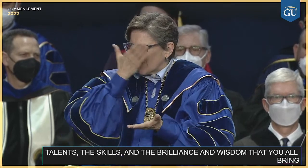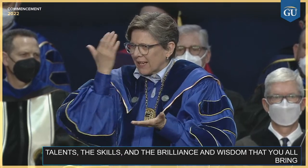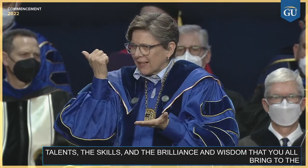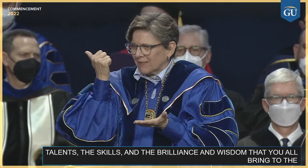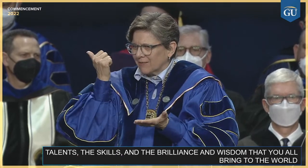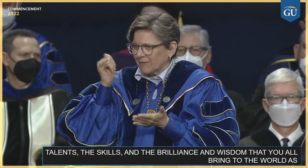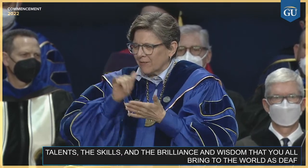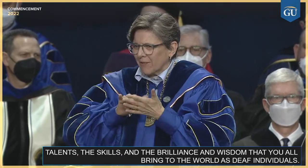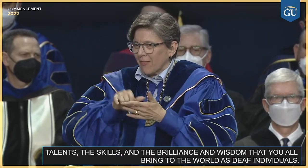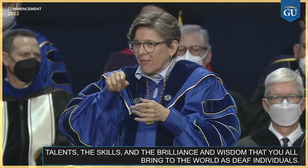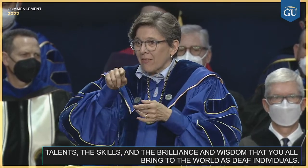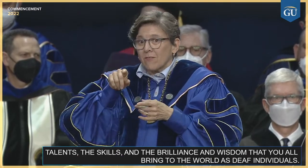Never forget